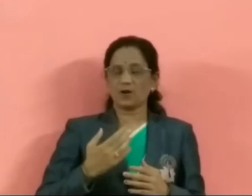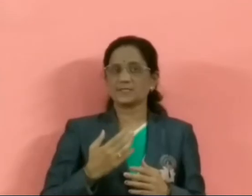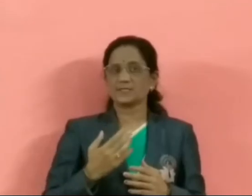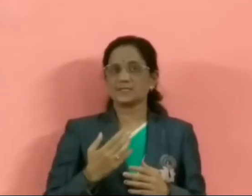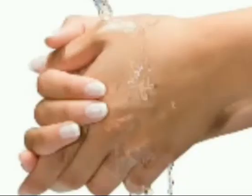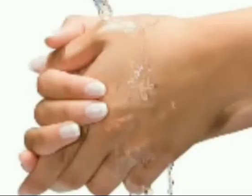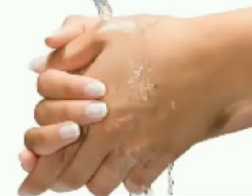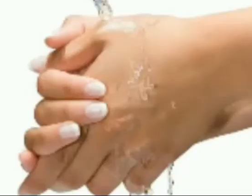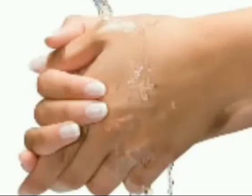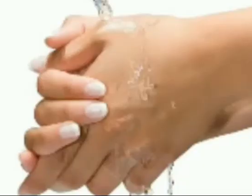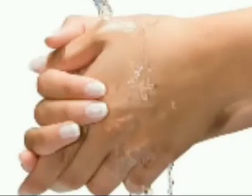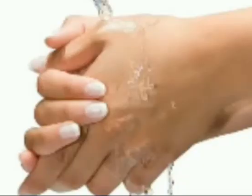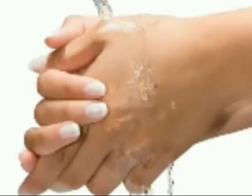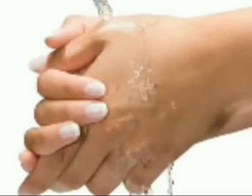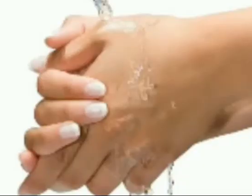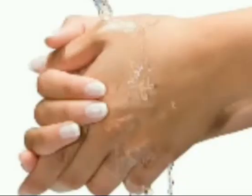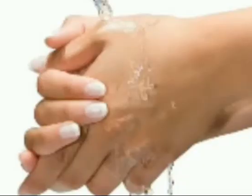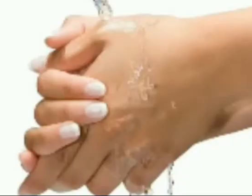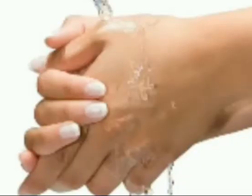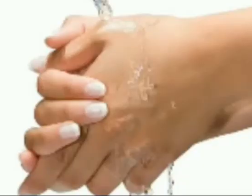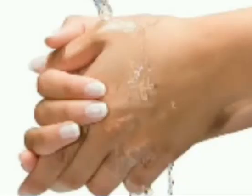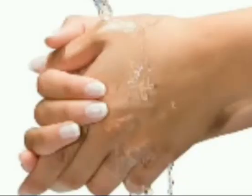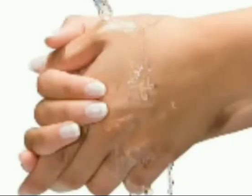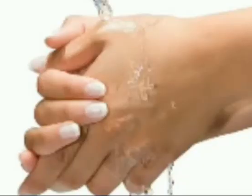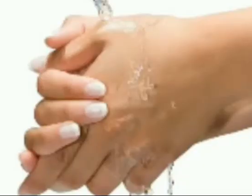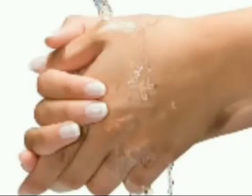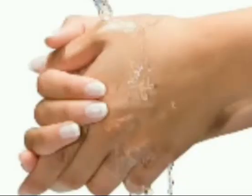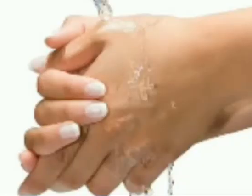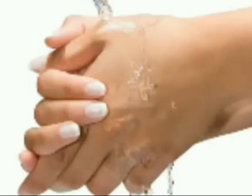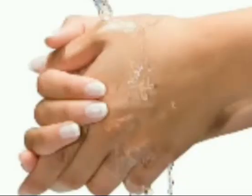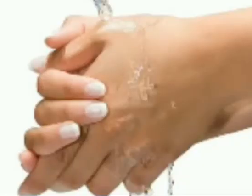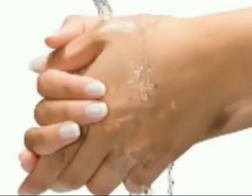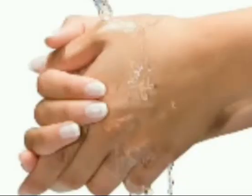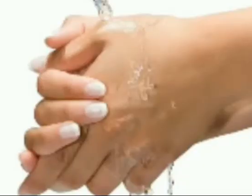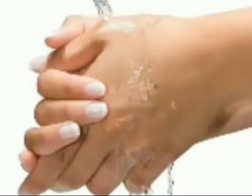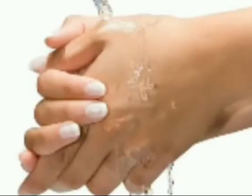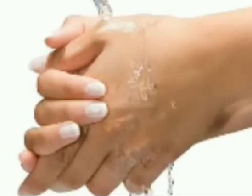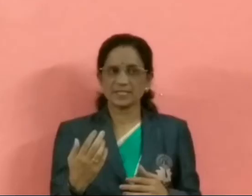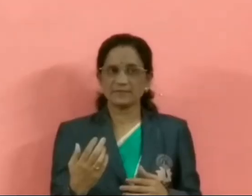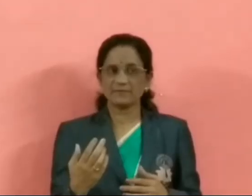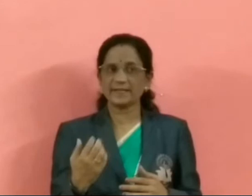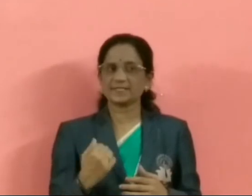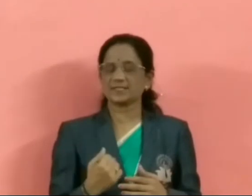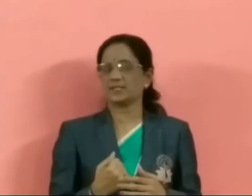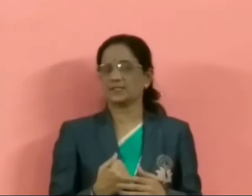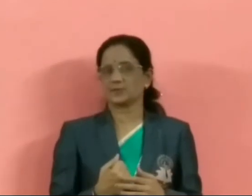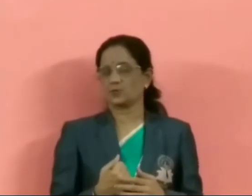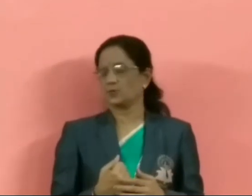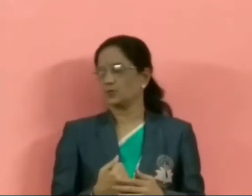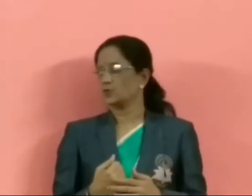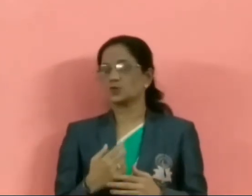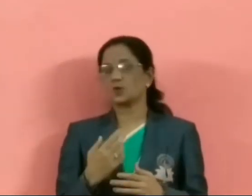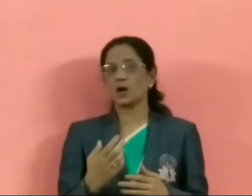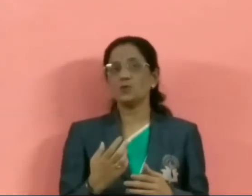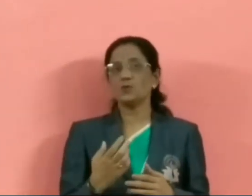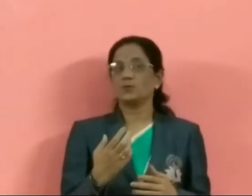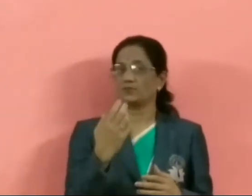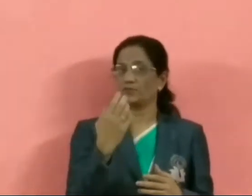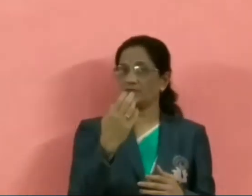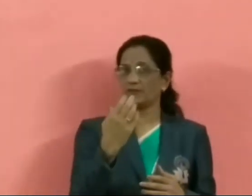involves the proper disposal of human excreta and domestic waste also. So how? One